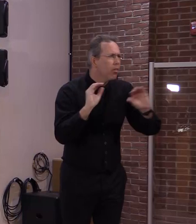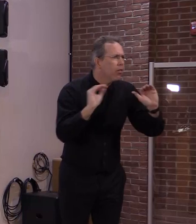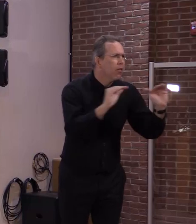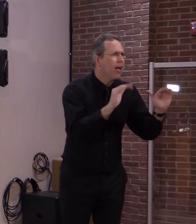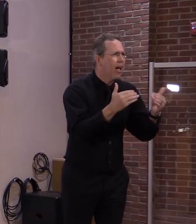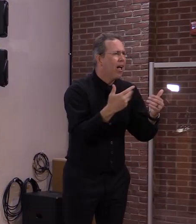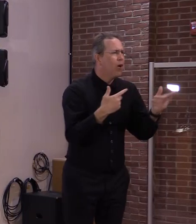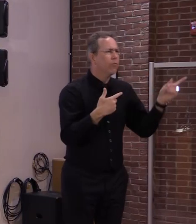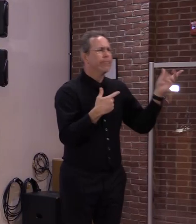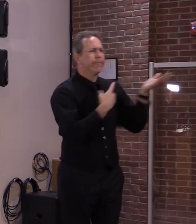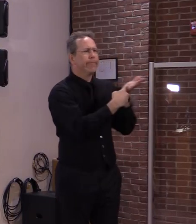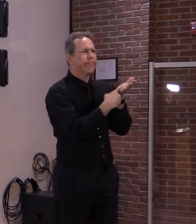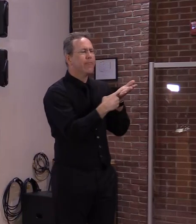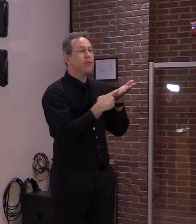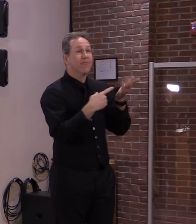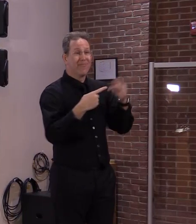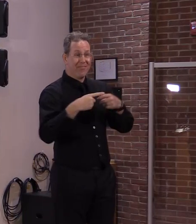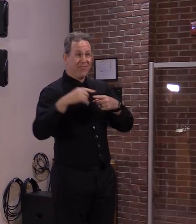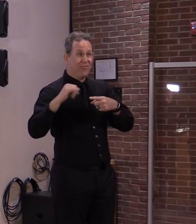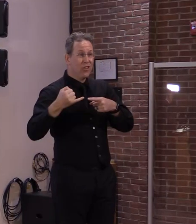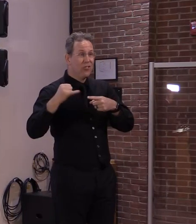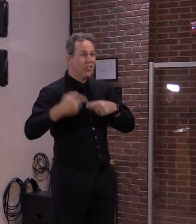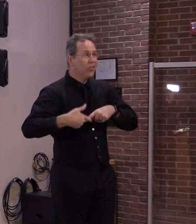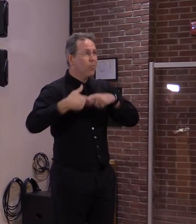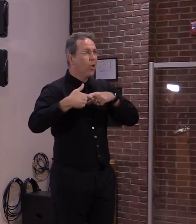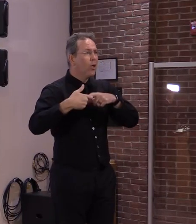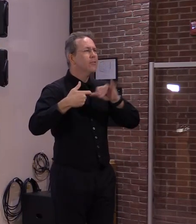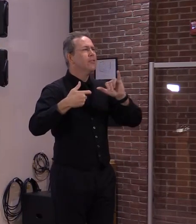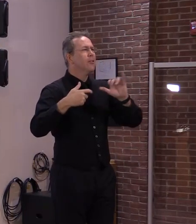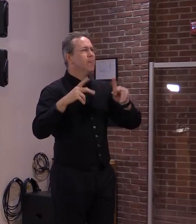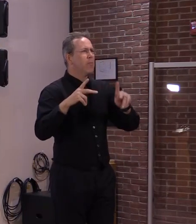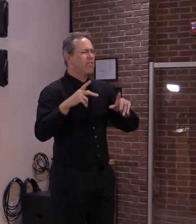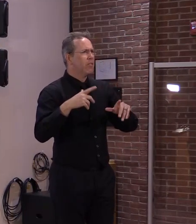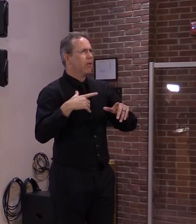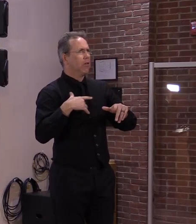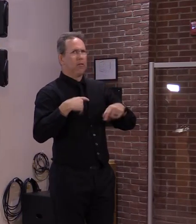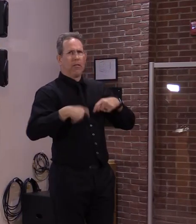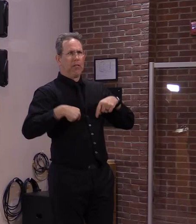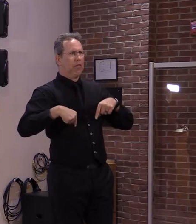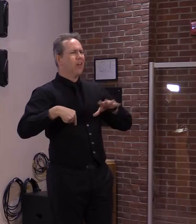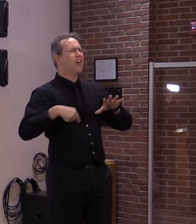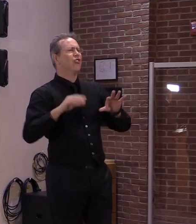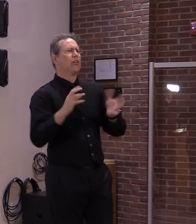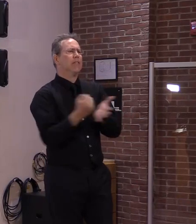this period, this pause of Johnson & Johnson. For the right reasons,